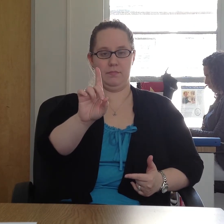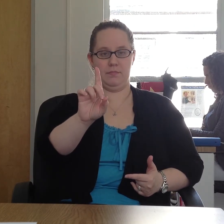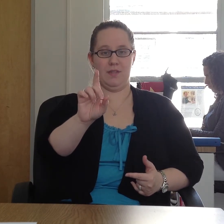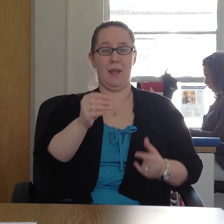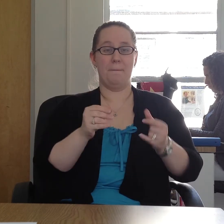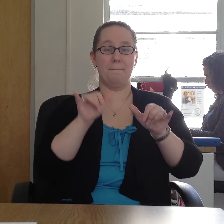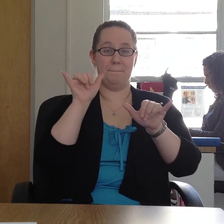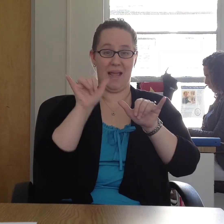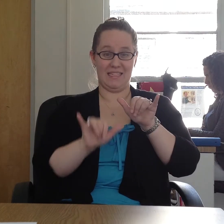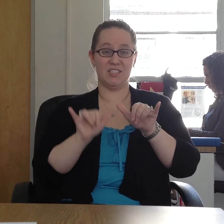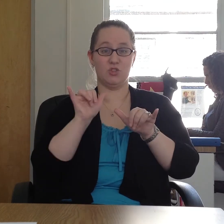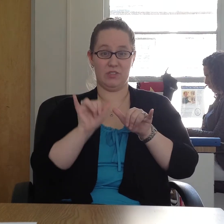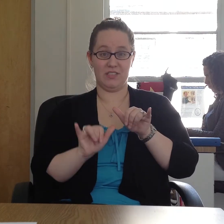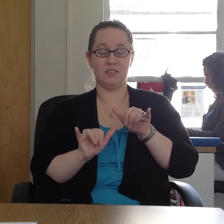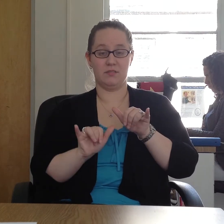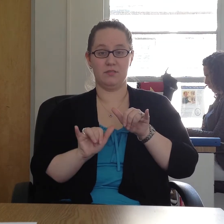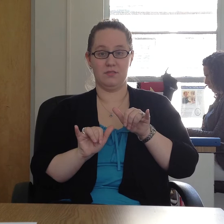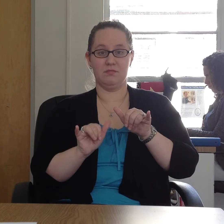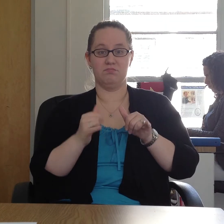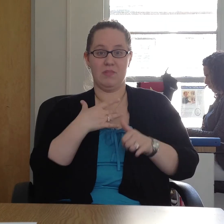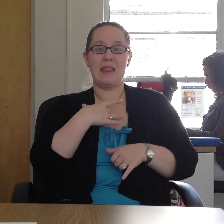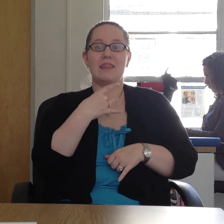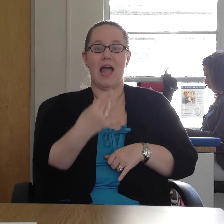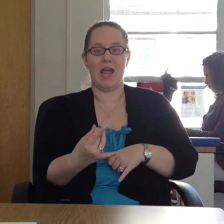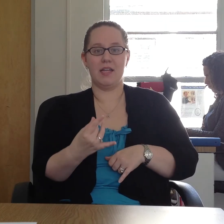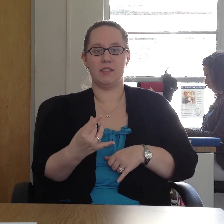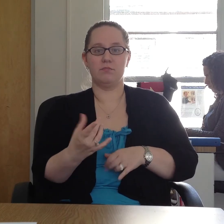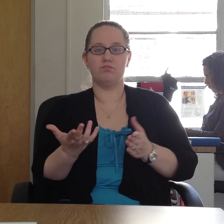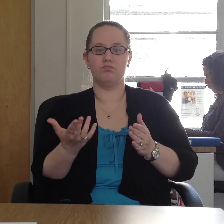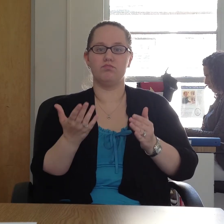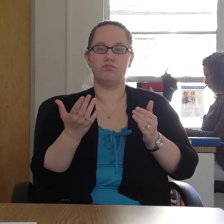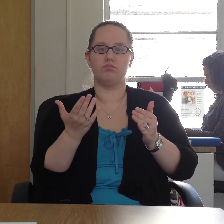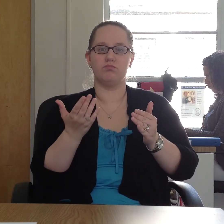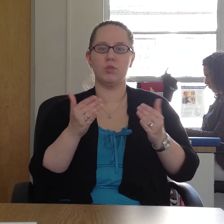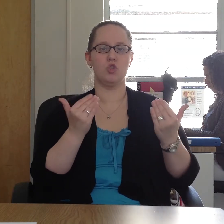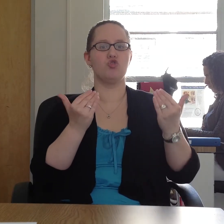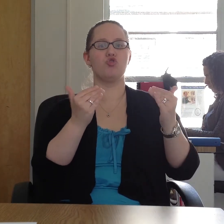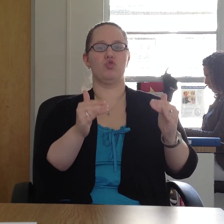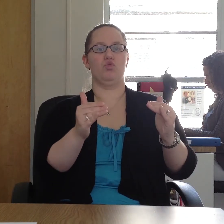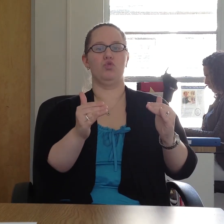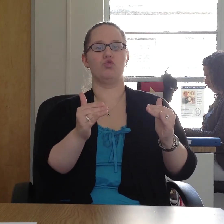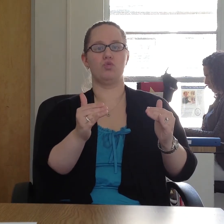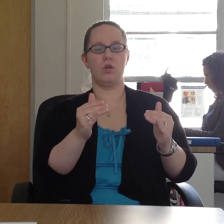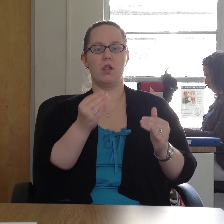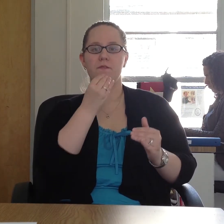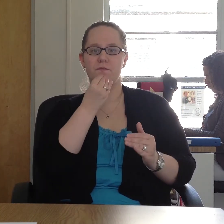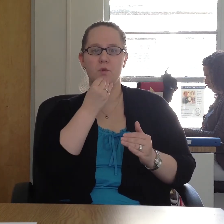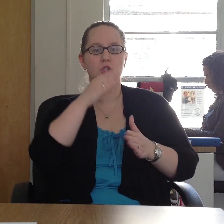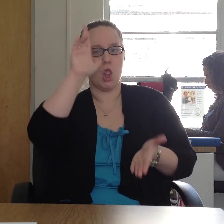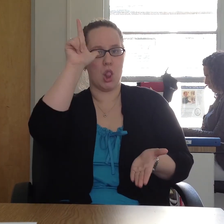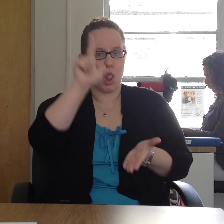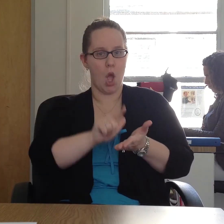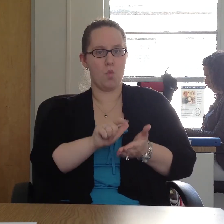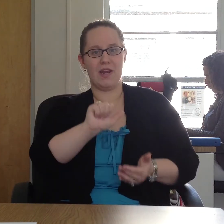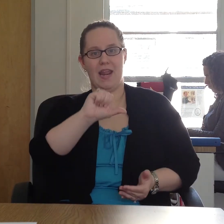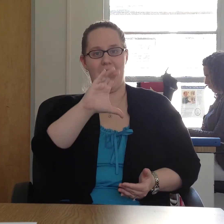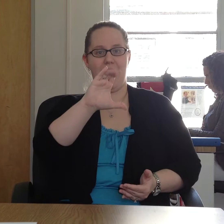Bacteria generally prefer neutral foods or foods that are low in acidity. Foods with the high levels